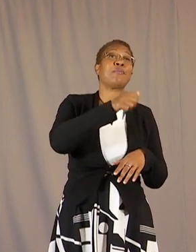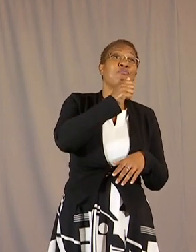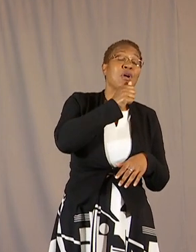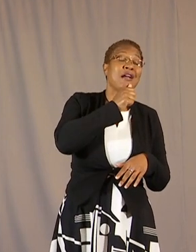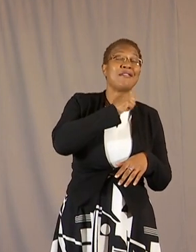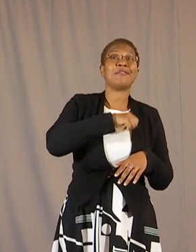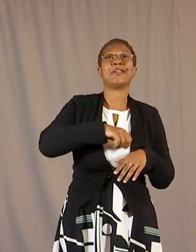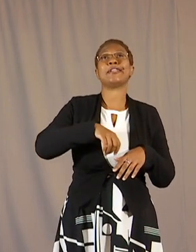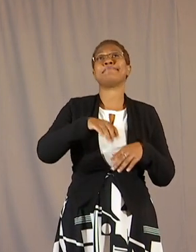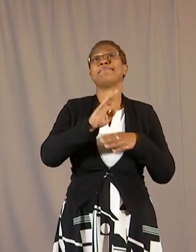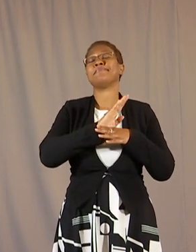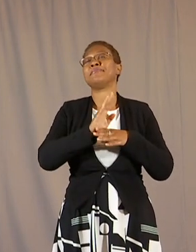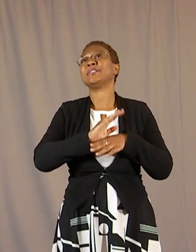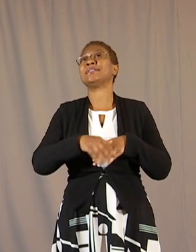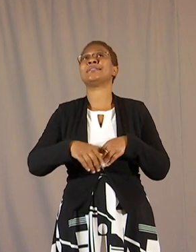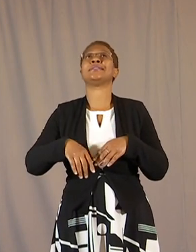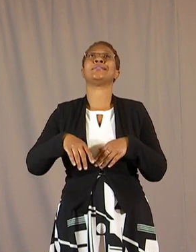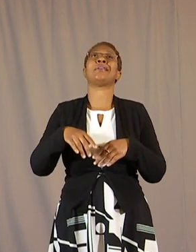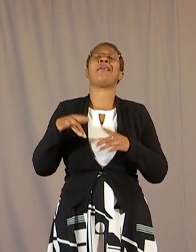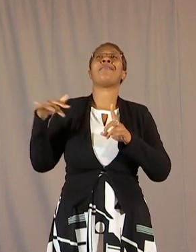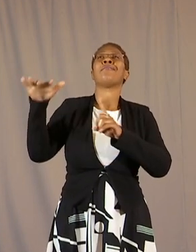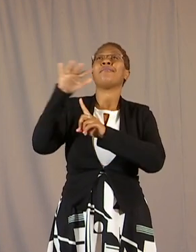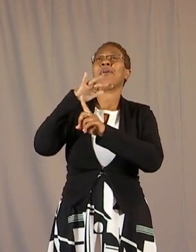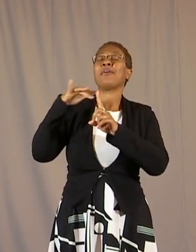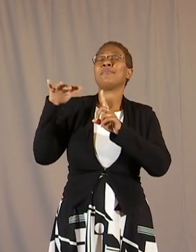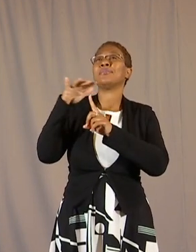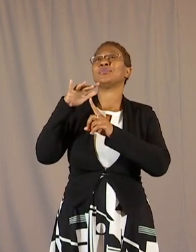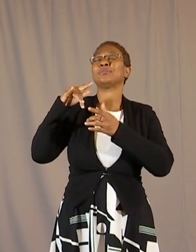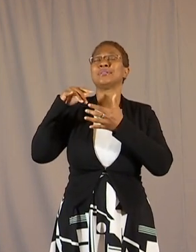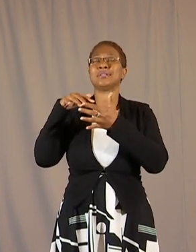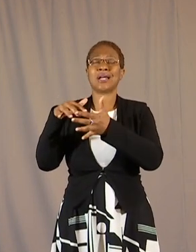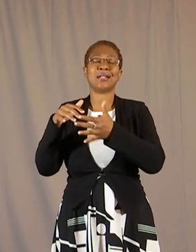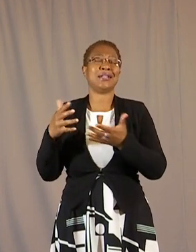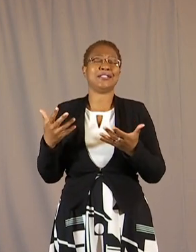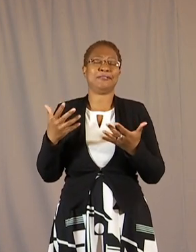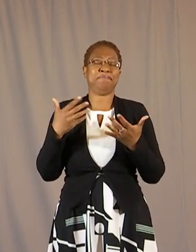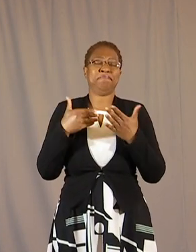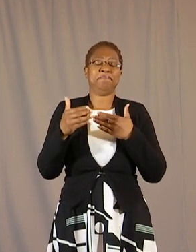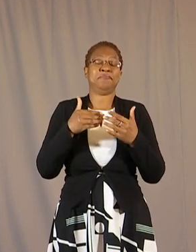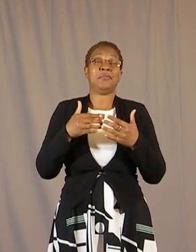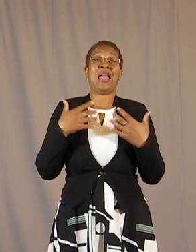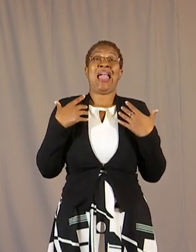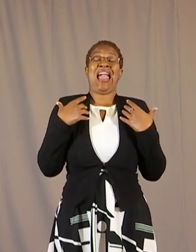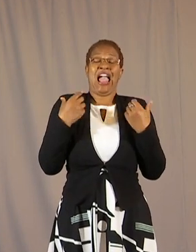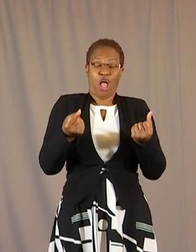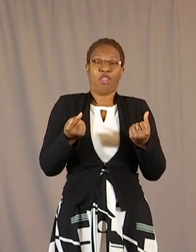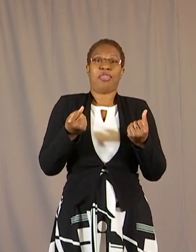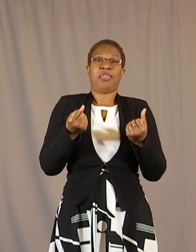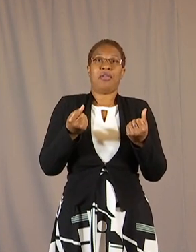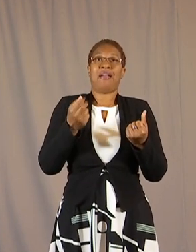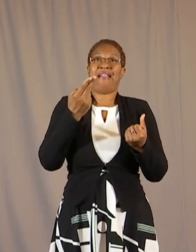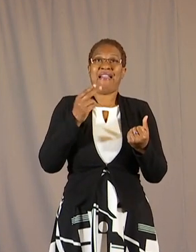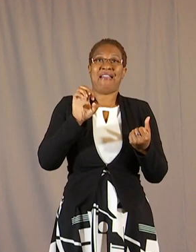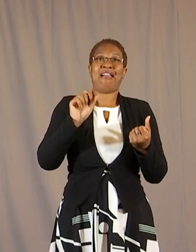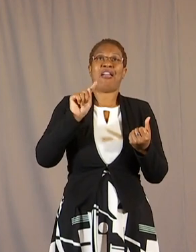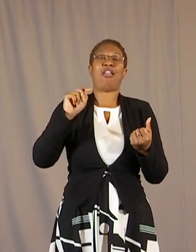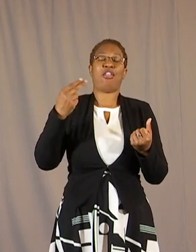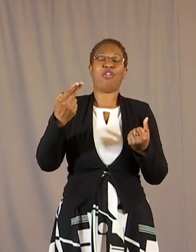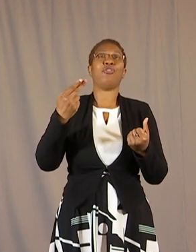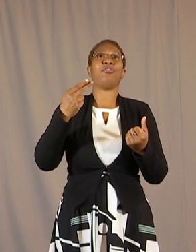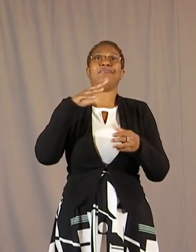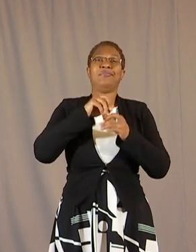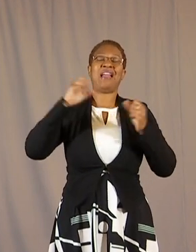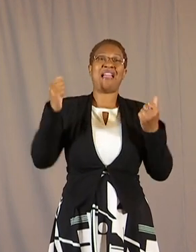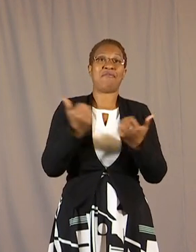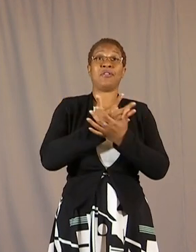you're in environmental studies, we all began to realize health has to be in all things, and therefore it requires everyone